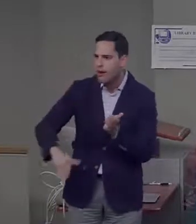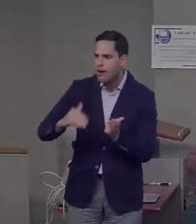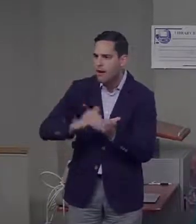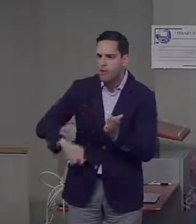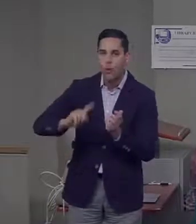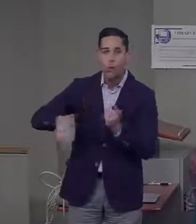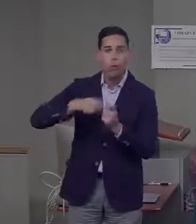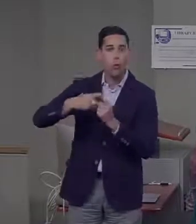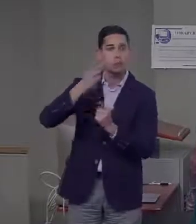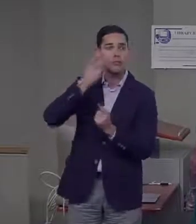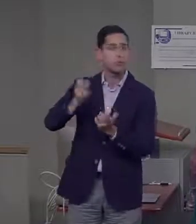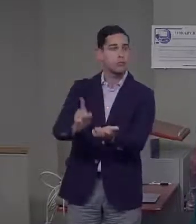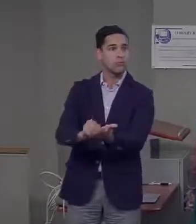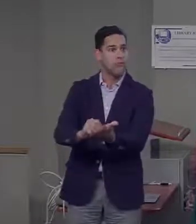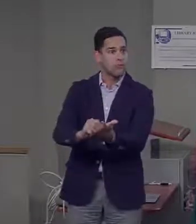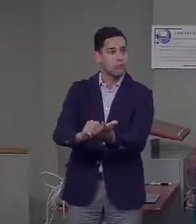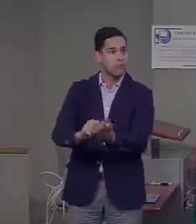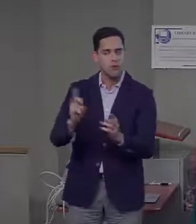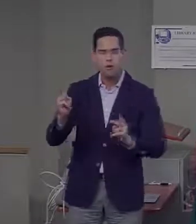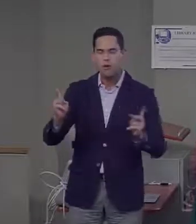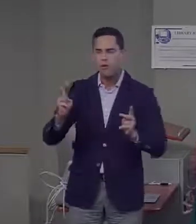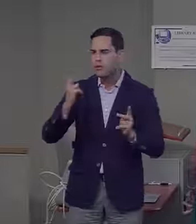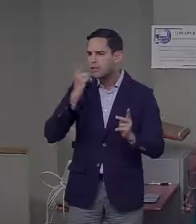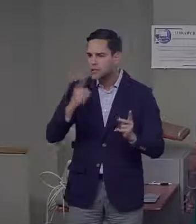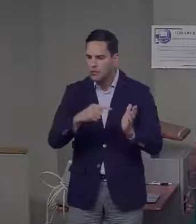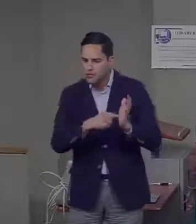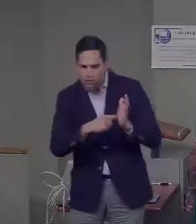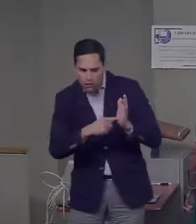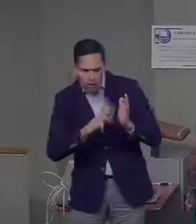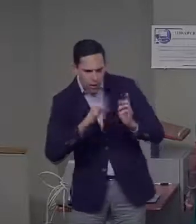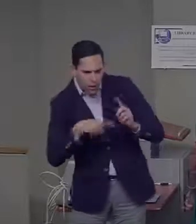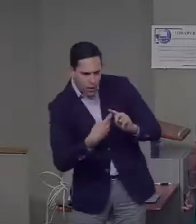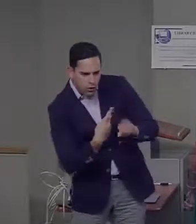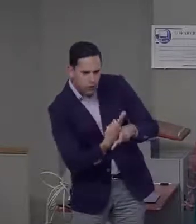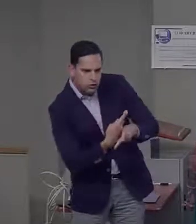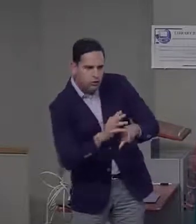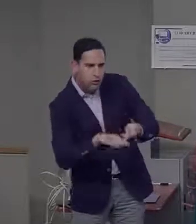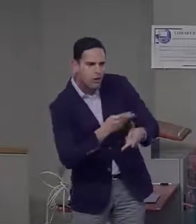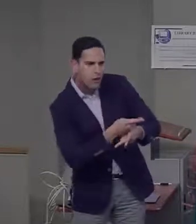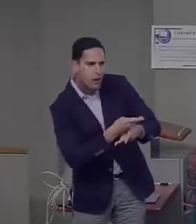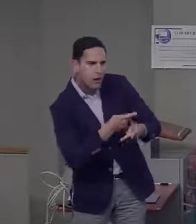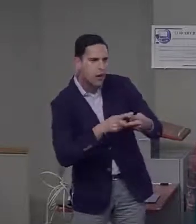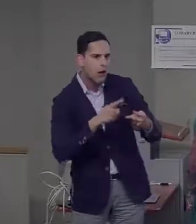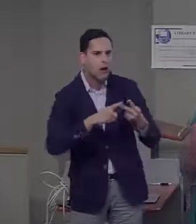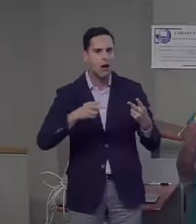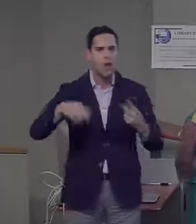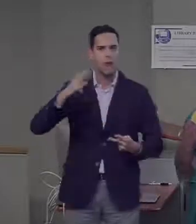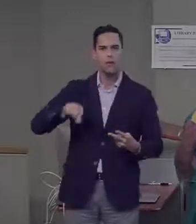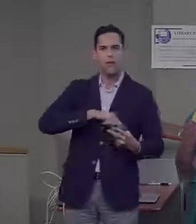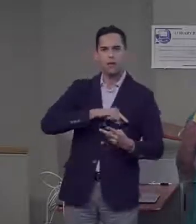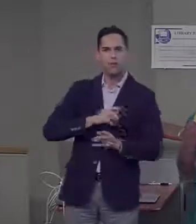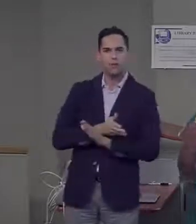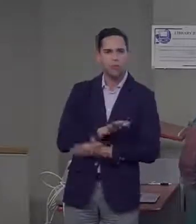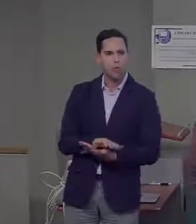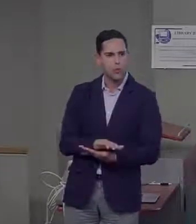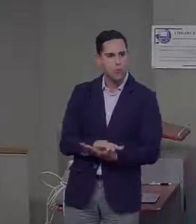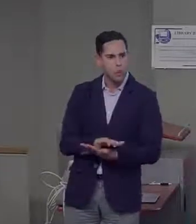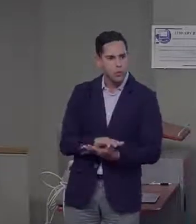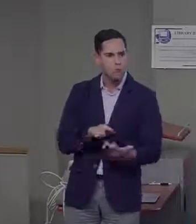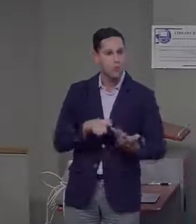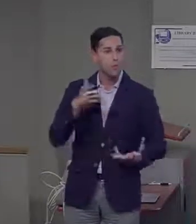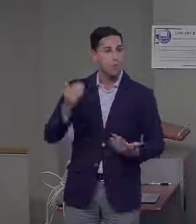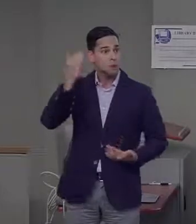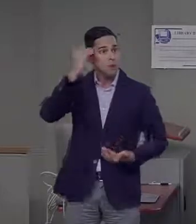about childcare or high-quality preschool. Many people have now heard about the 30 million word